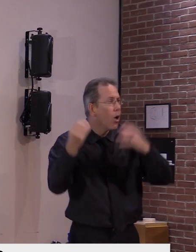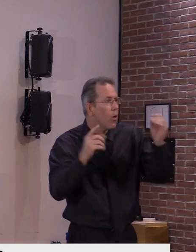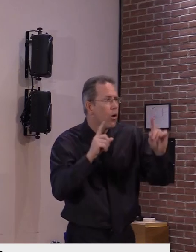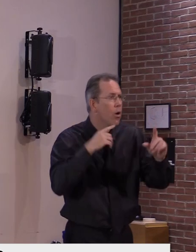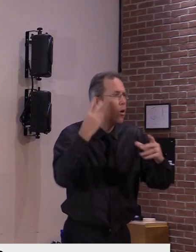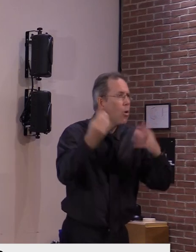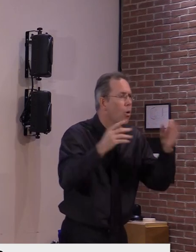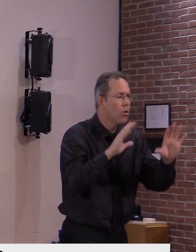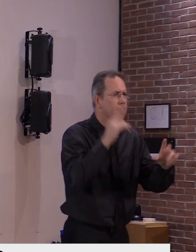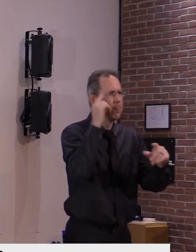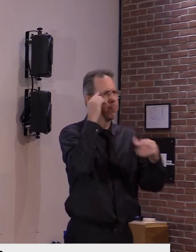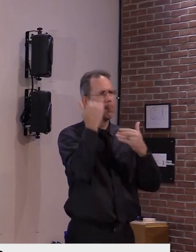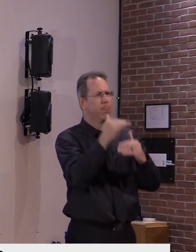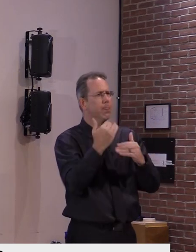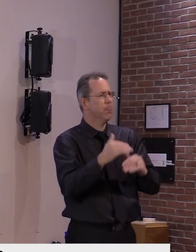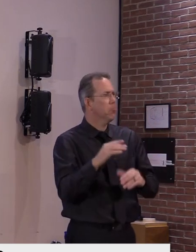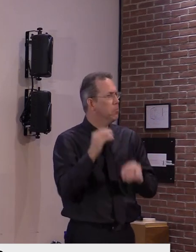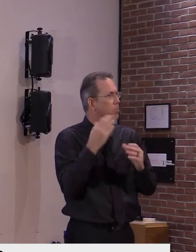Greg, the County Courier.